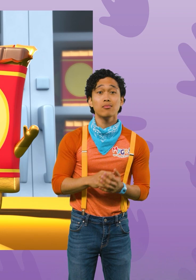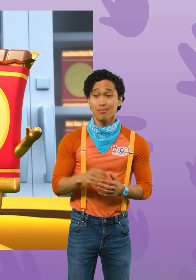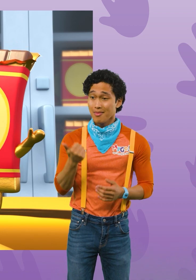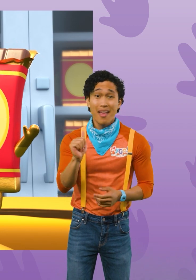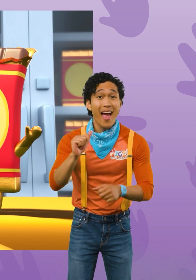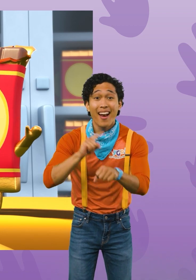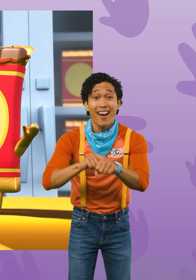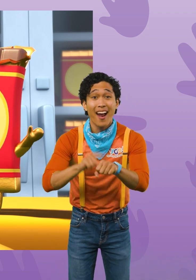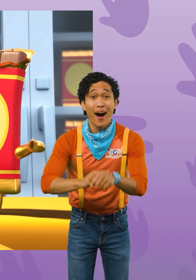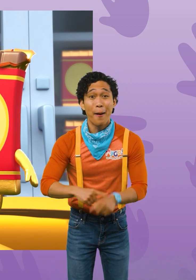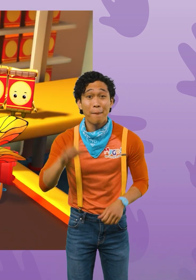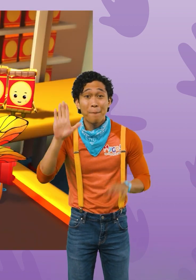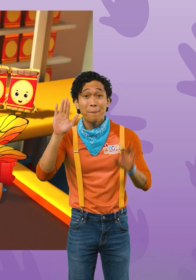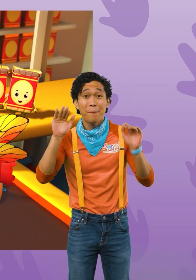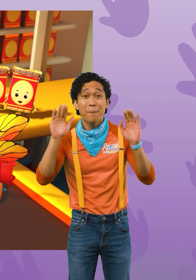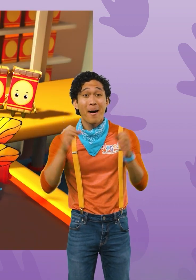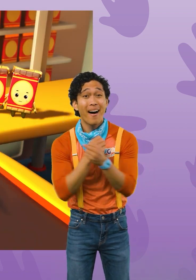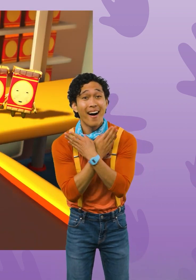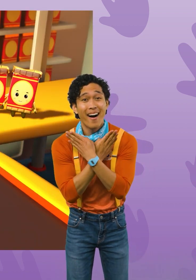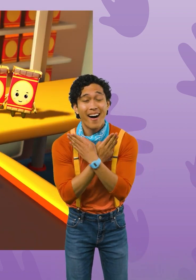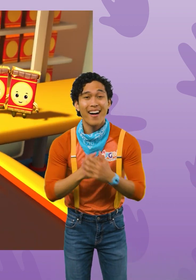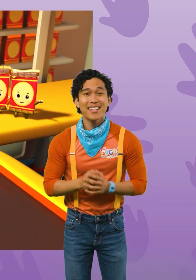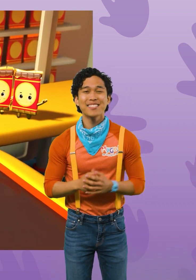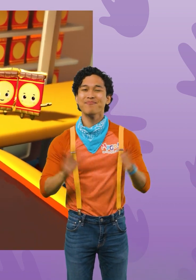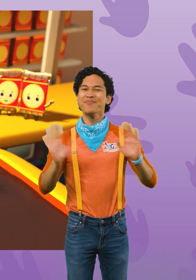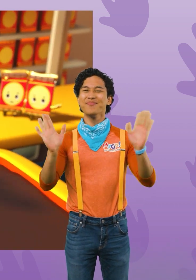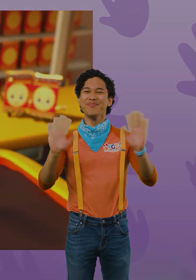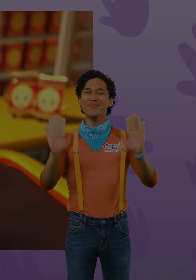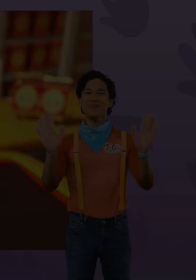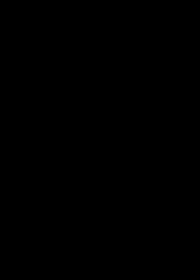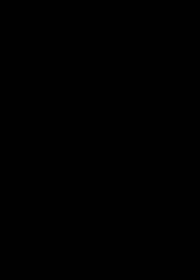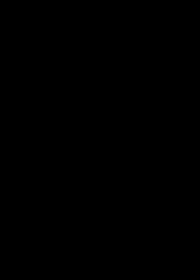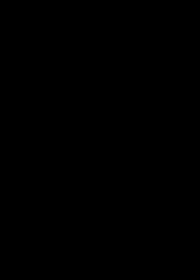Barb. Anytime. Bye, Blippi. Bye-bye.